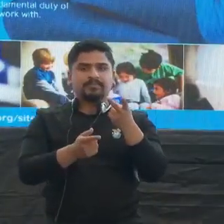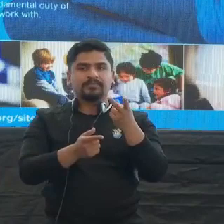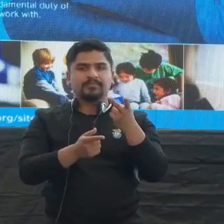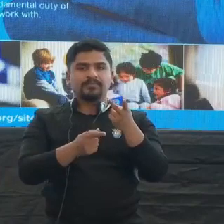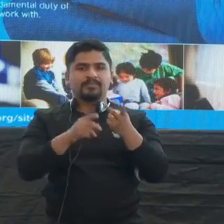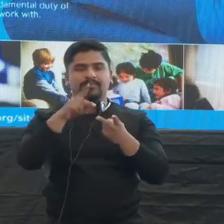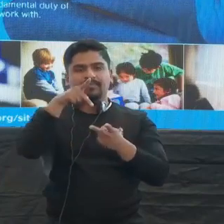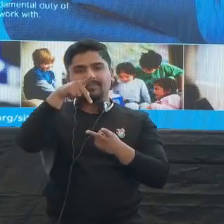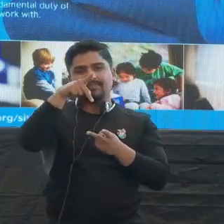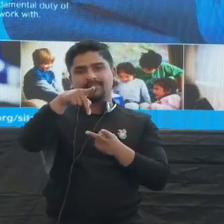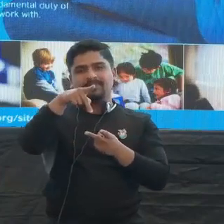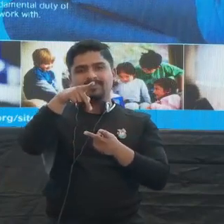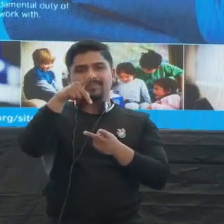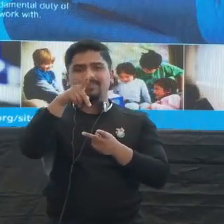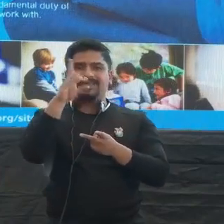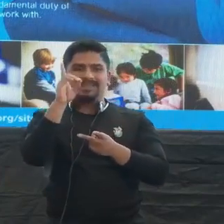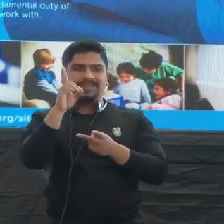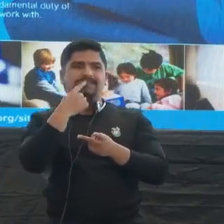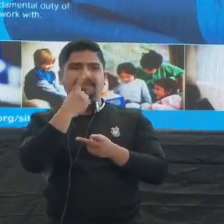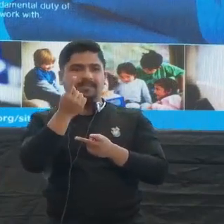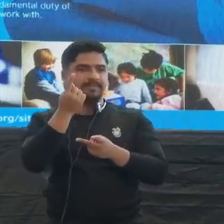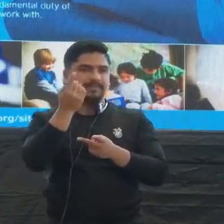Parkinson's disease,